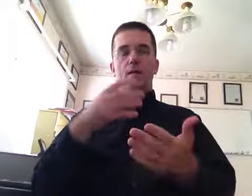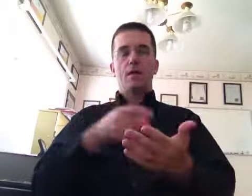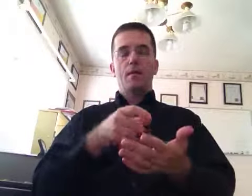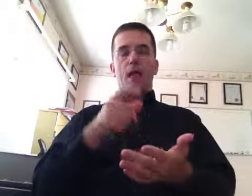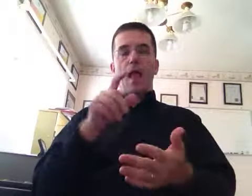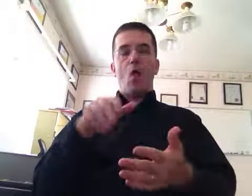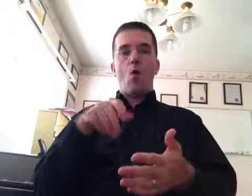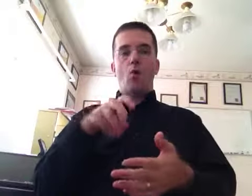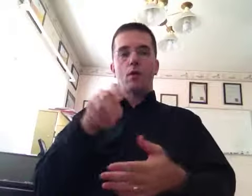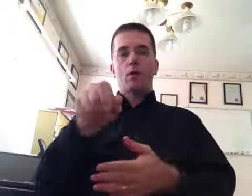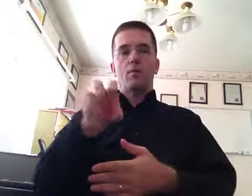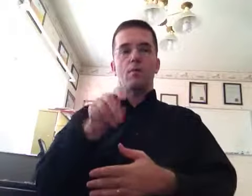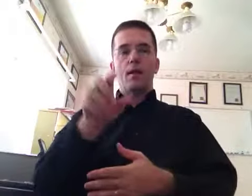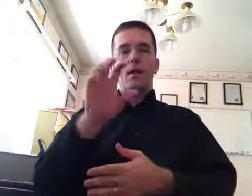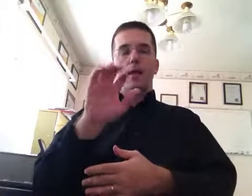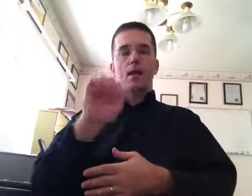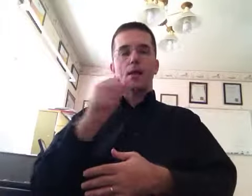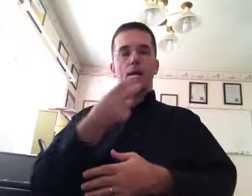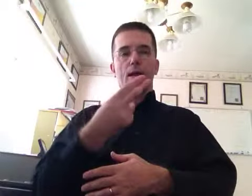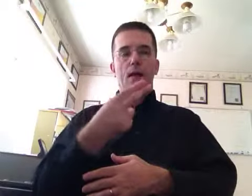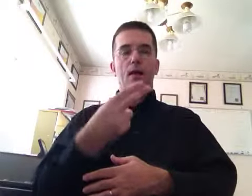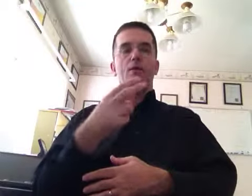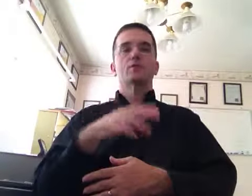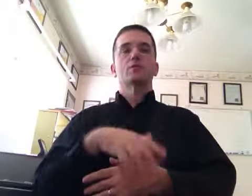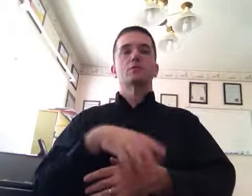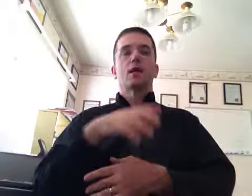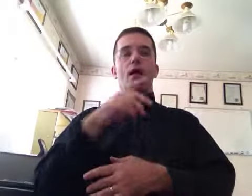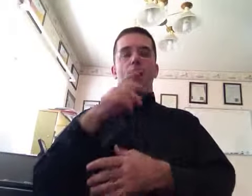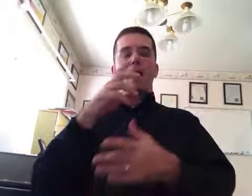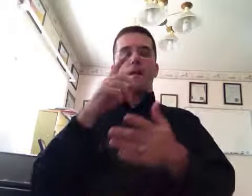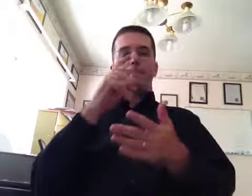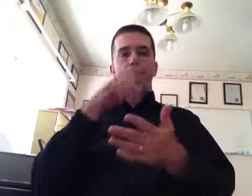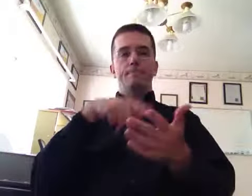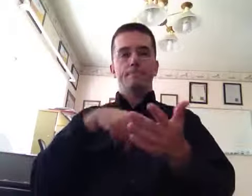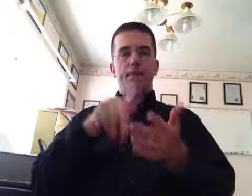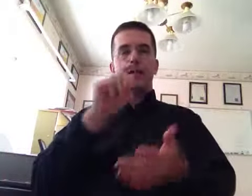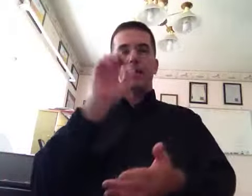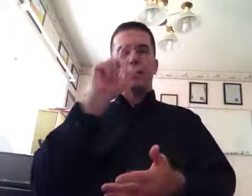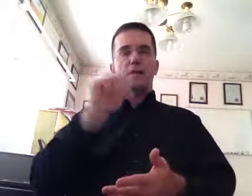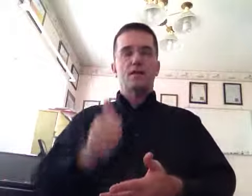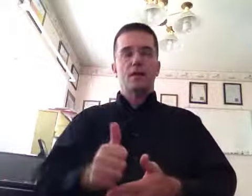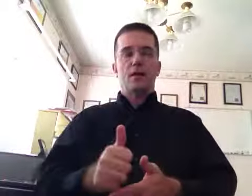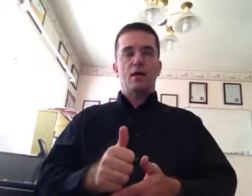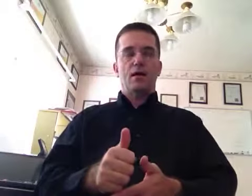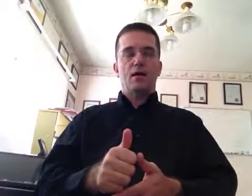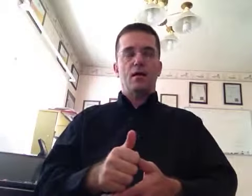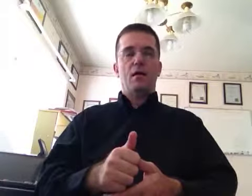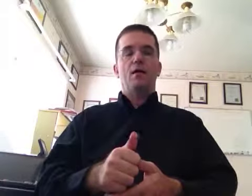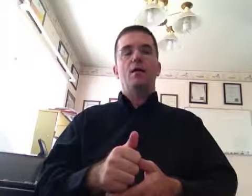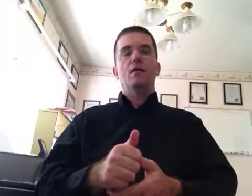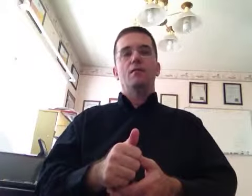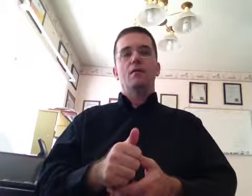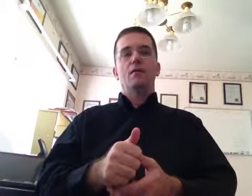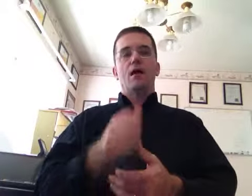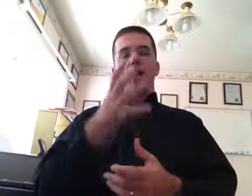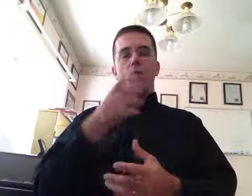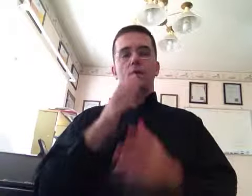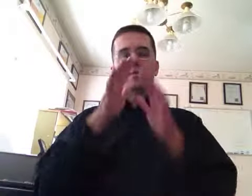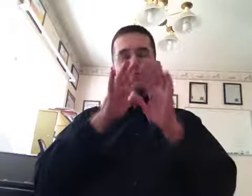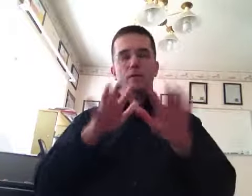along. Yeah, definitely. Yeah, I'm paying tithes out of it, and, I want to be able to bless people as